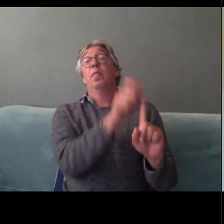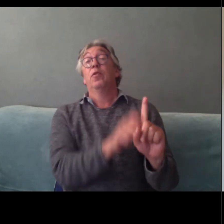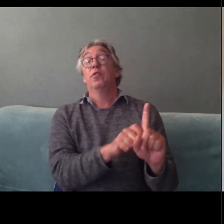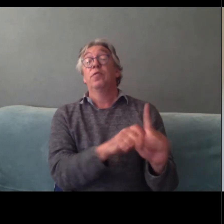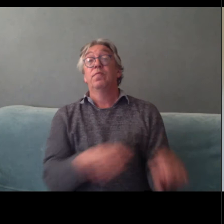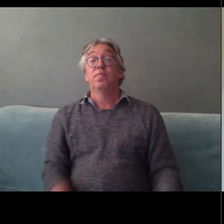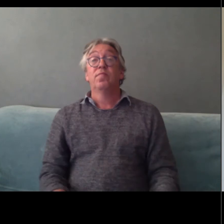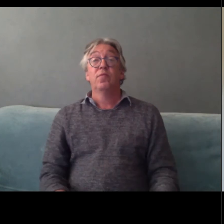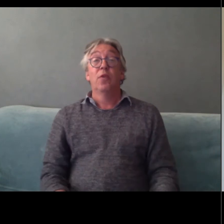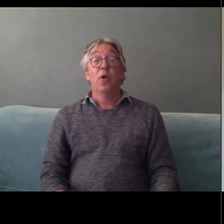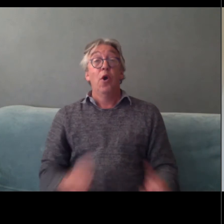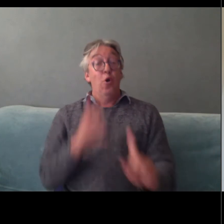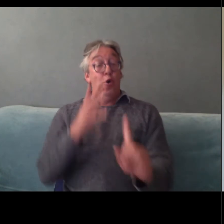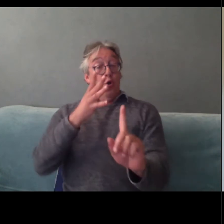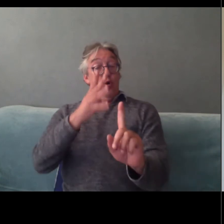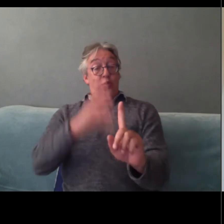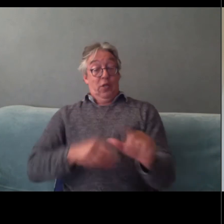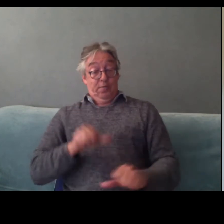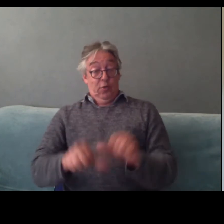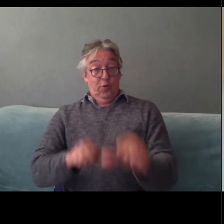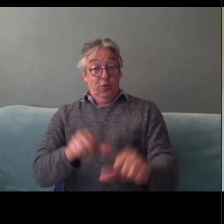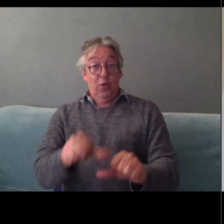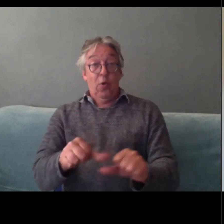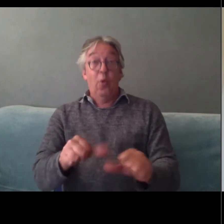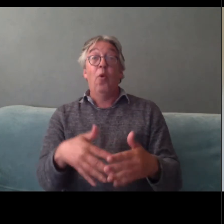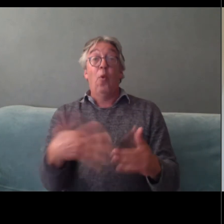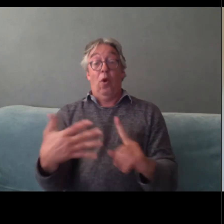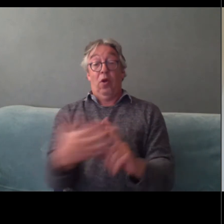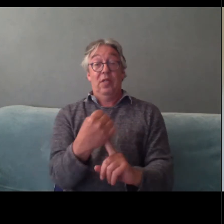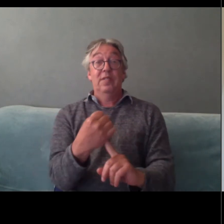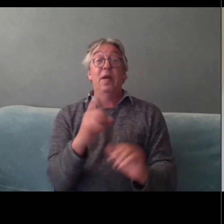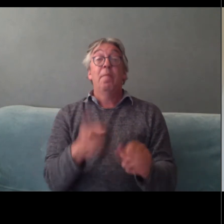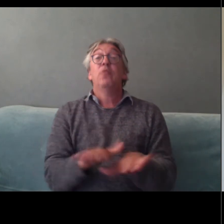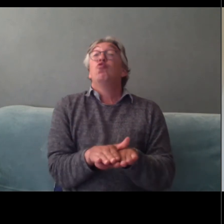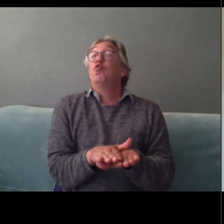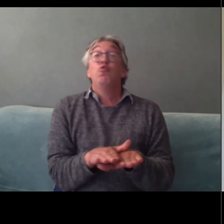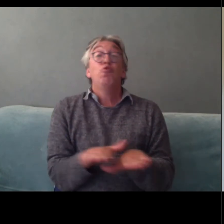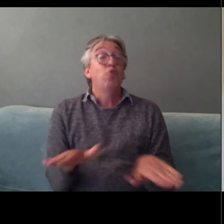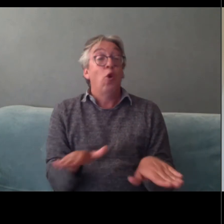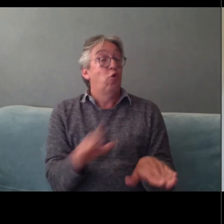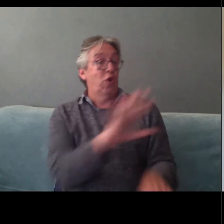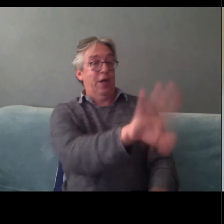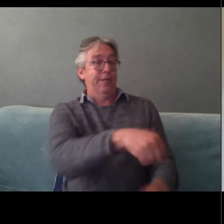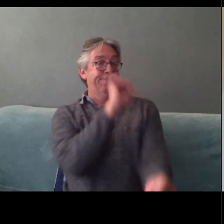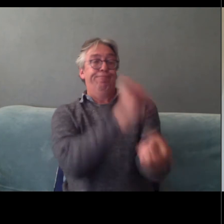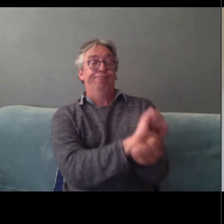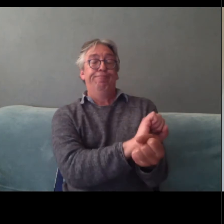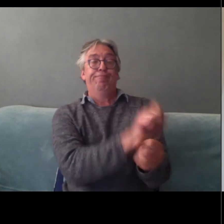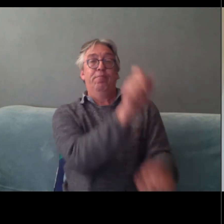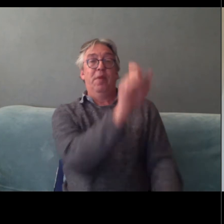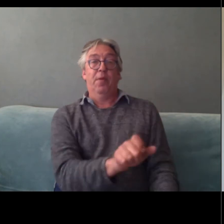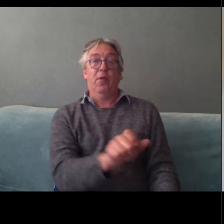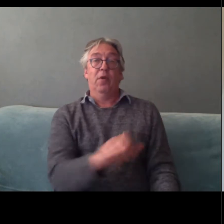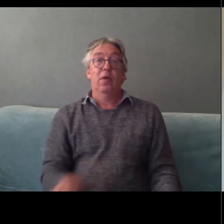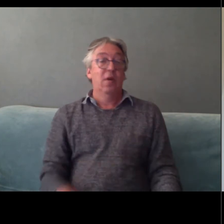its outcome should not deprive people of their liberty. So, for example, detaining people in assessment